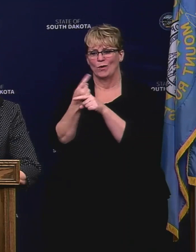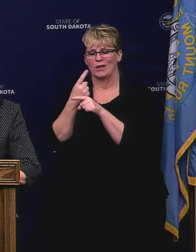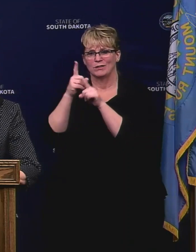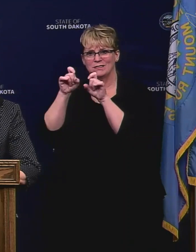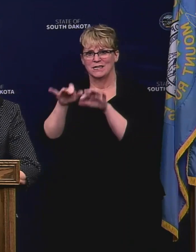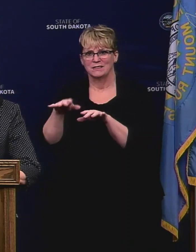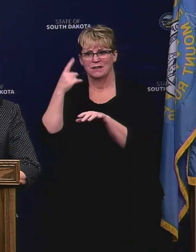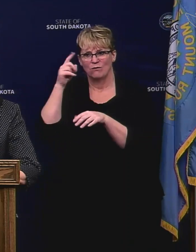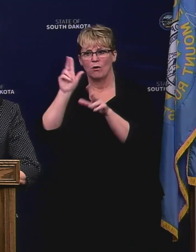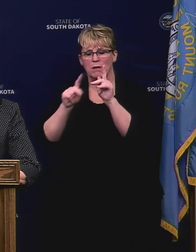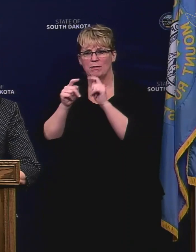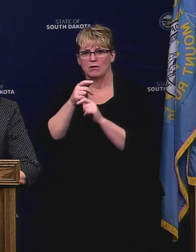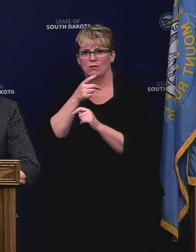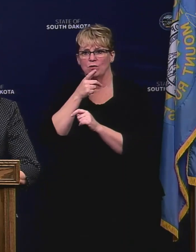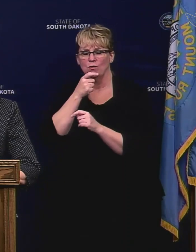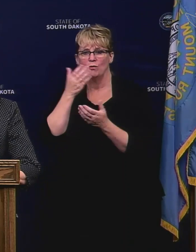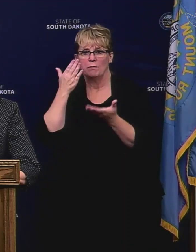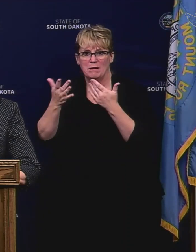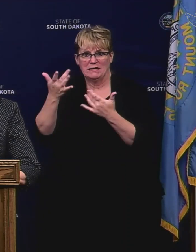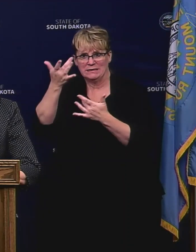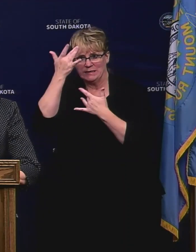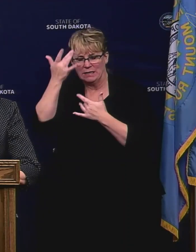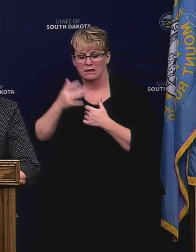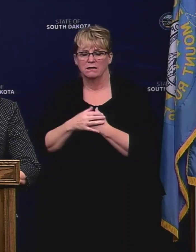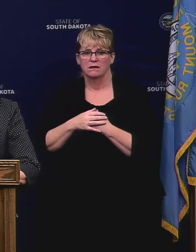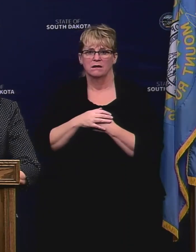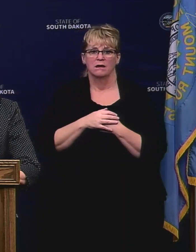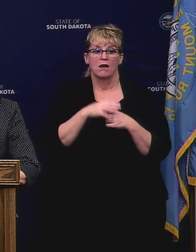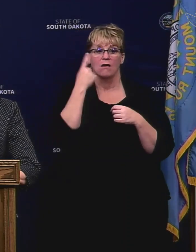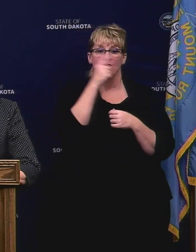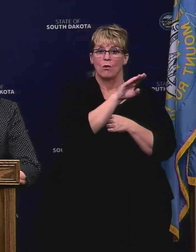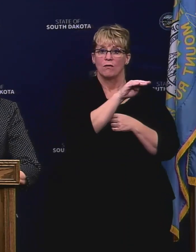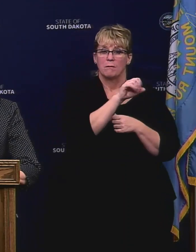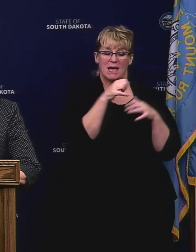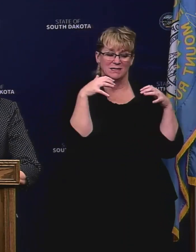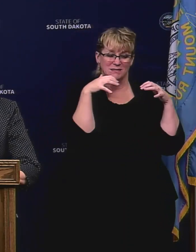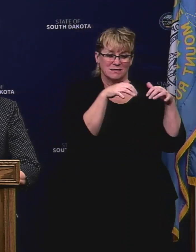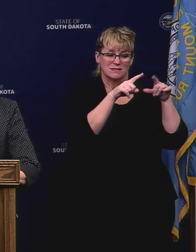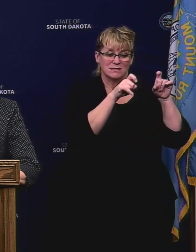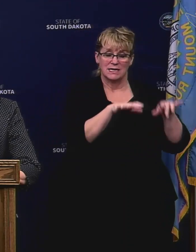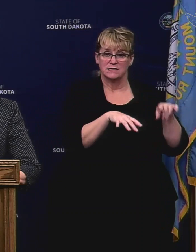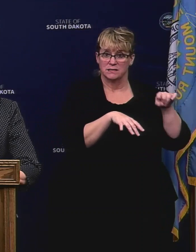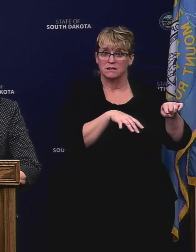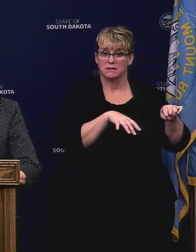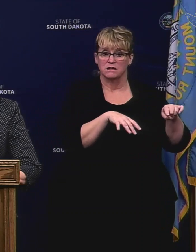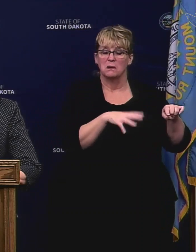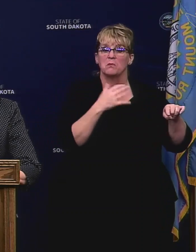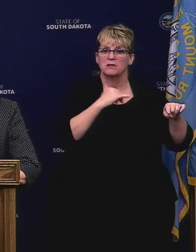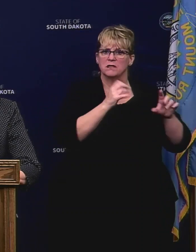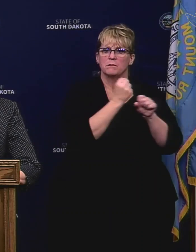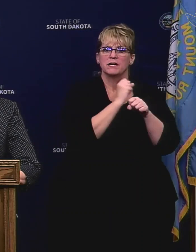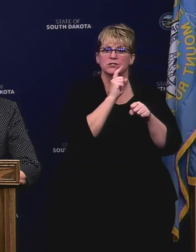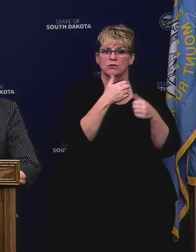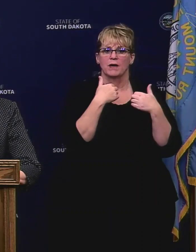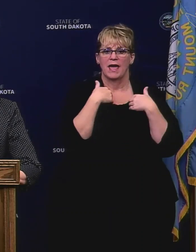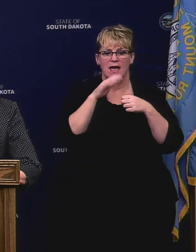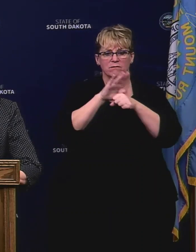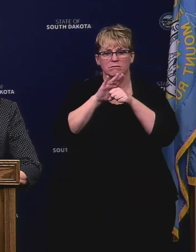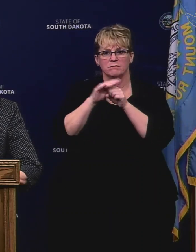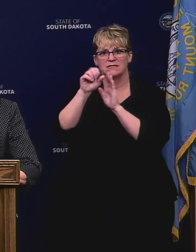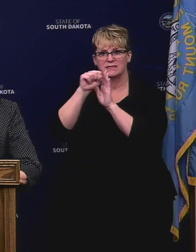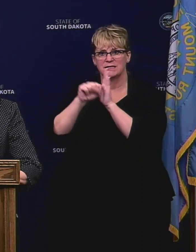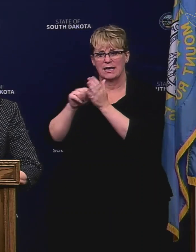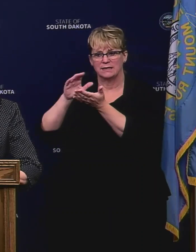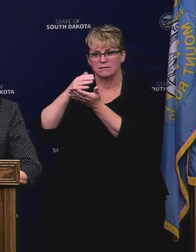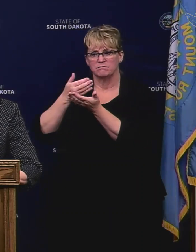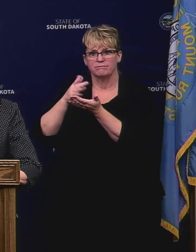happen for people that have symptoms. So when we go in and do the mass testing like we're proposing, we will still make sure that we have the state supplies